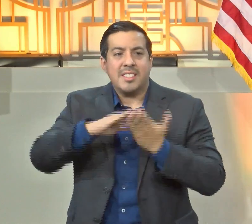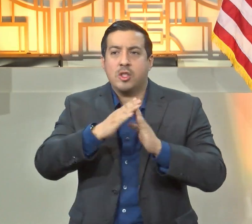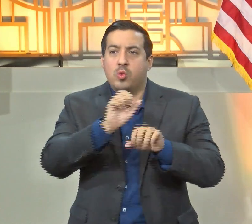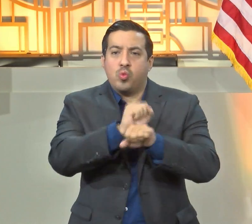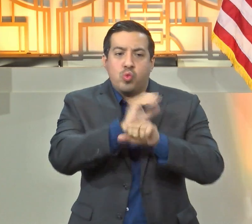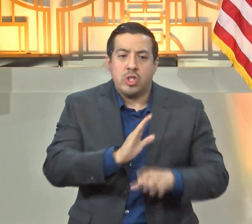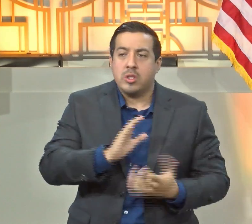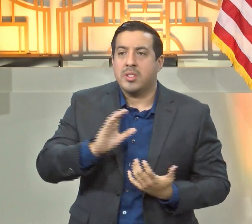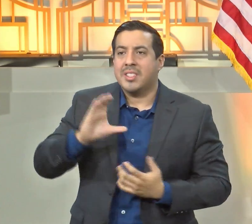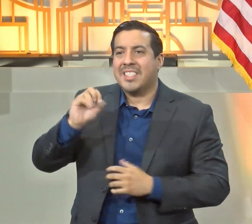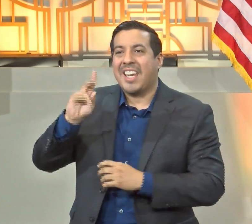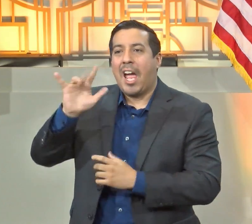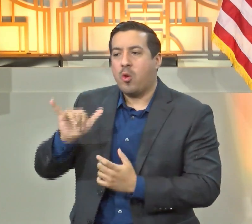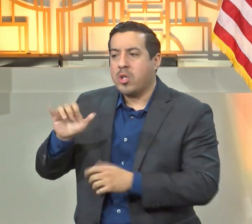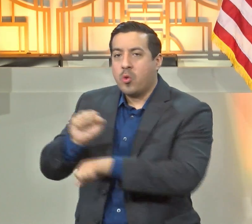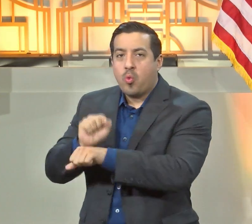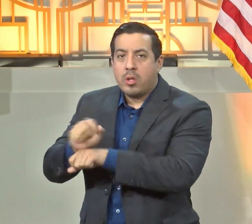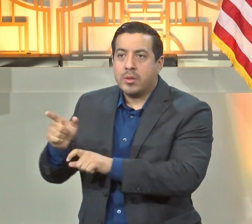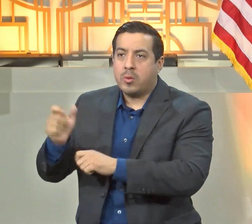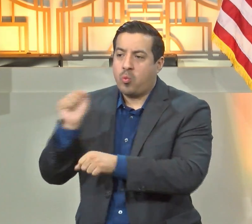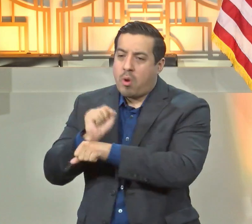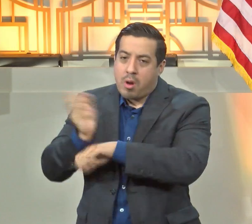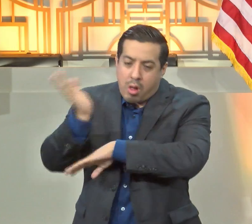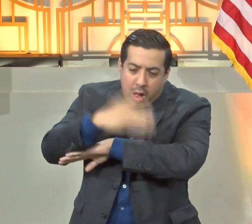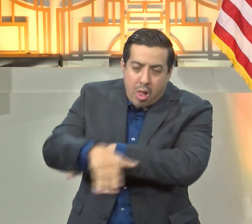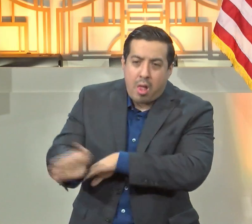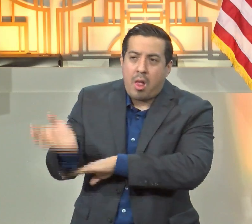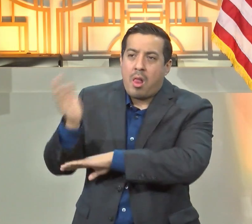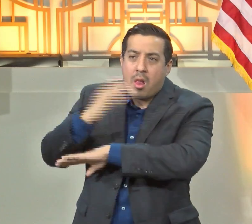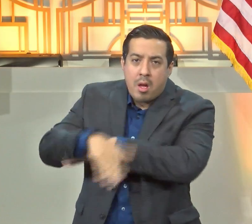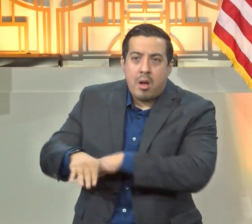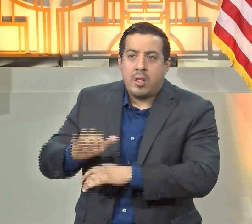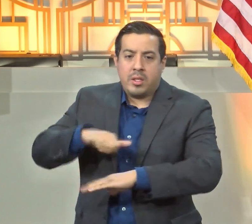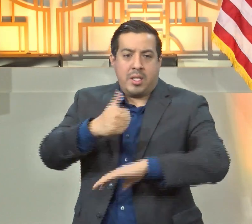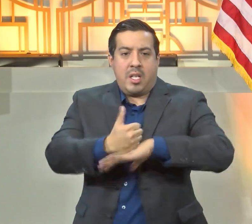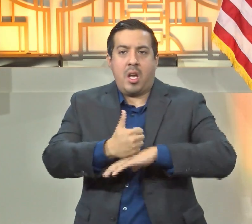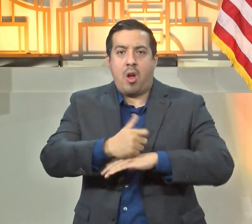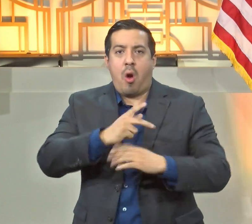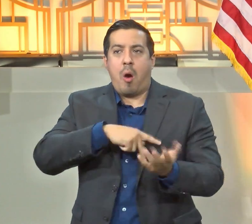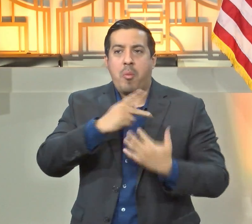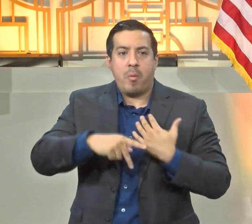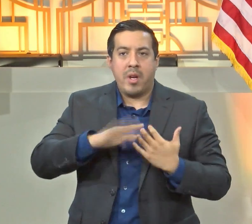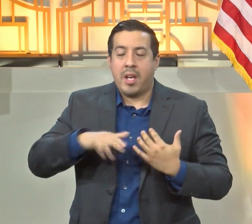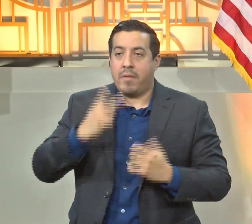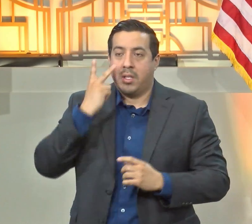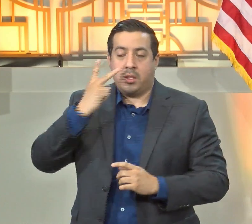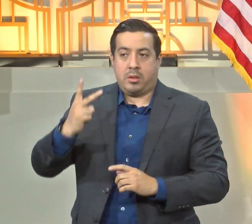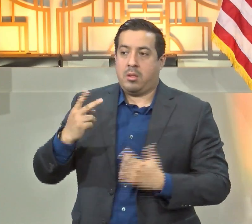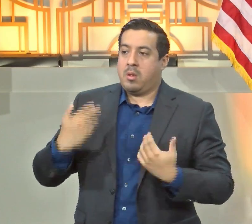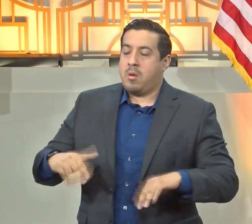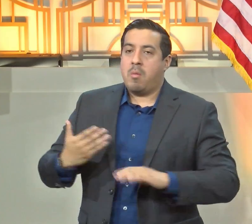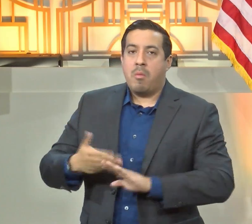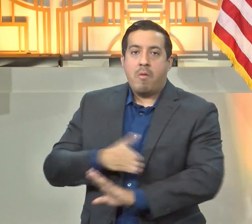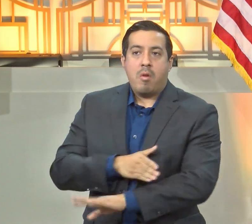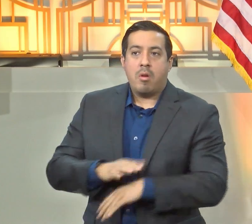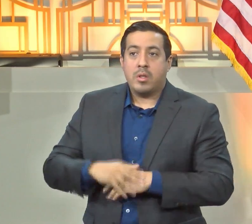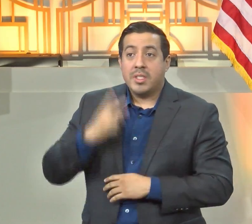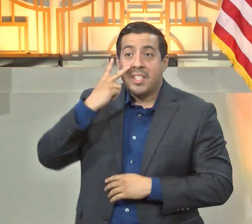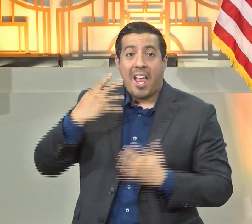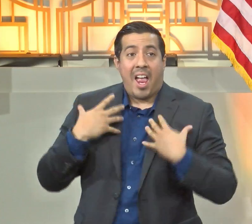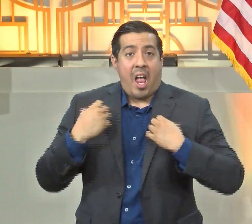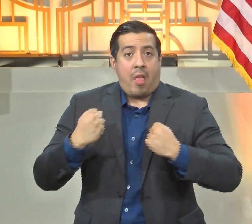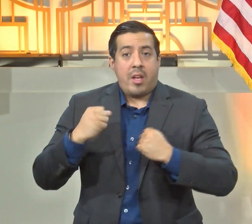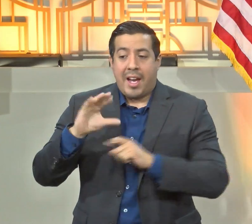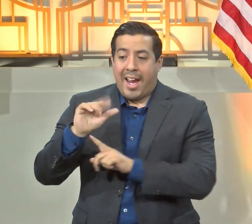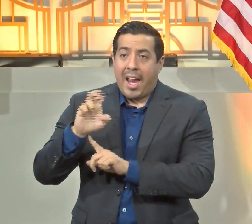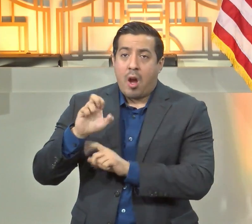county workers work day and night in implementing programs that none of us could have foreseen. We've seen those healthcare